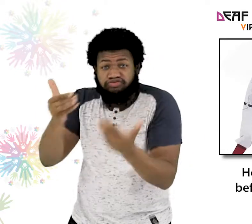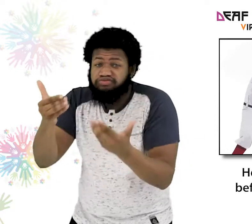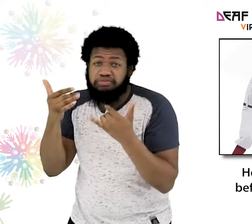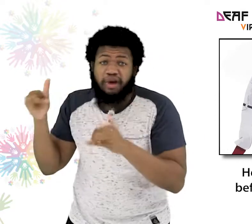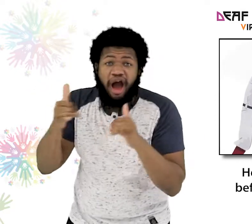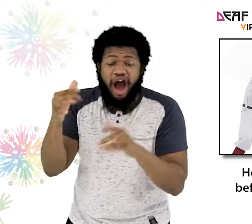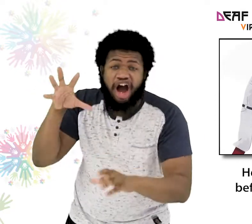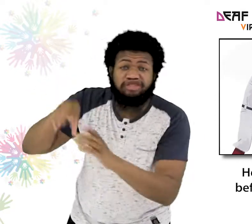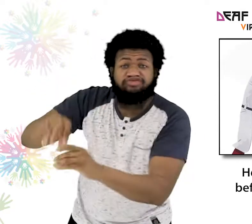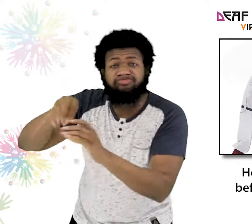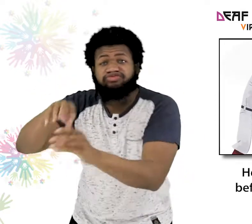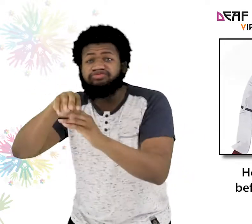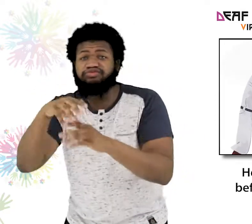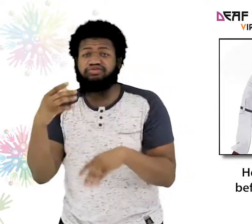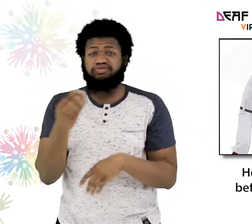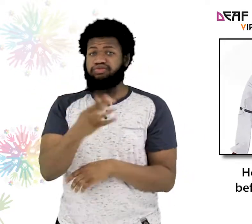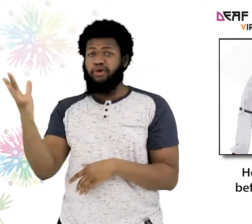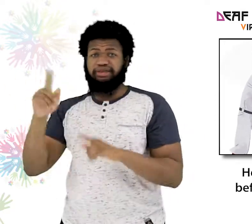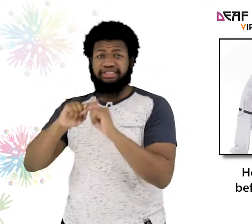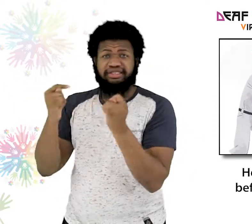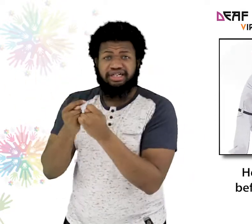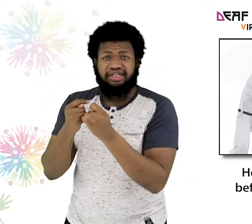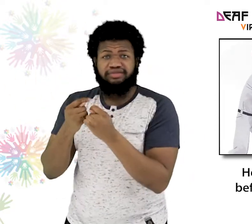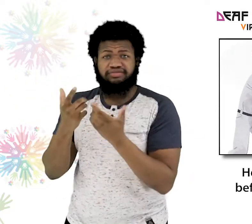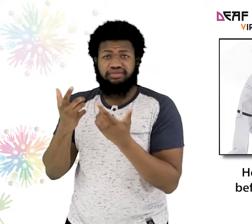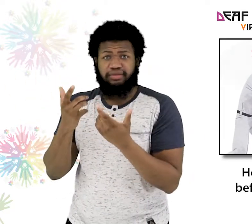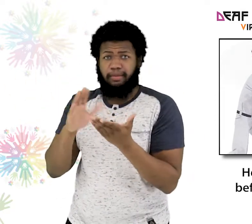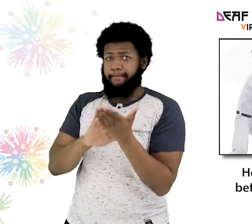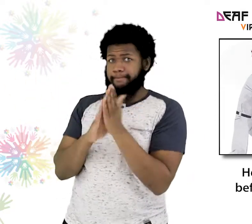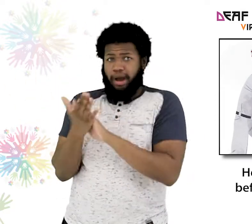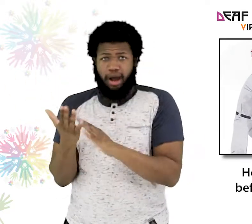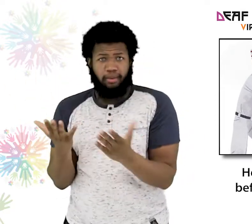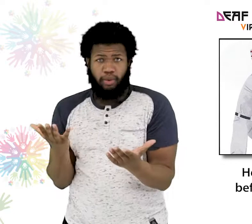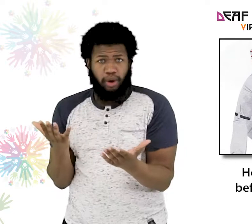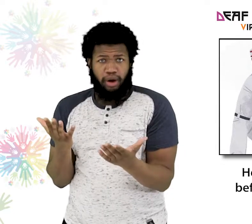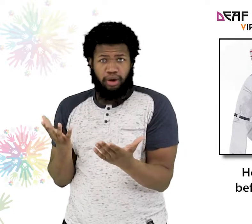He played for several before signing with the Cincinnati Reds.